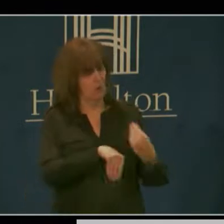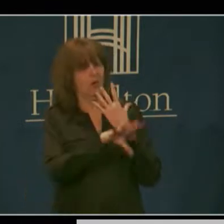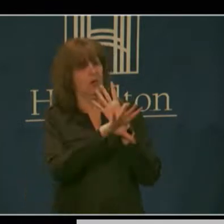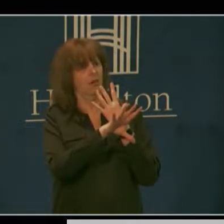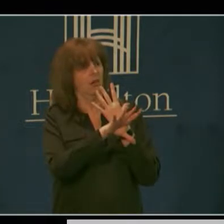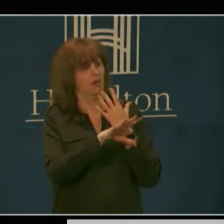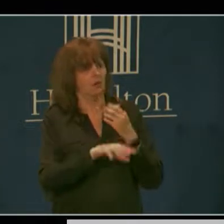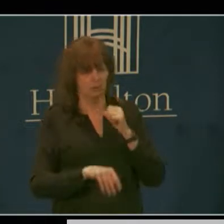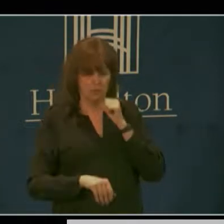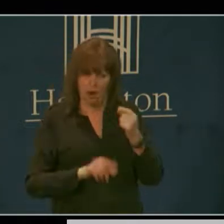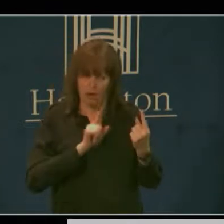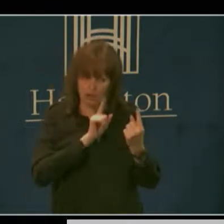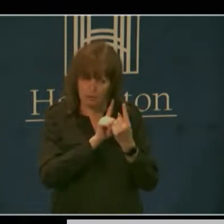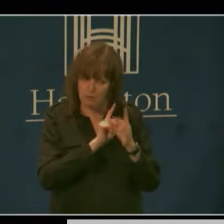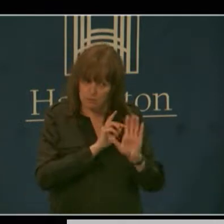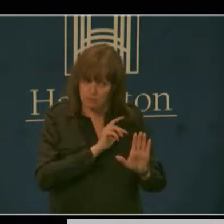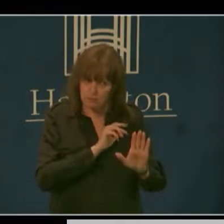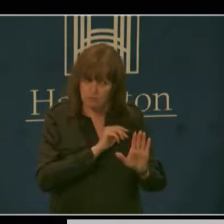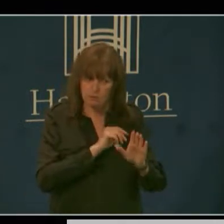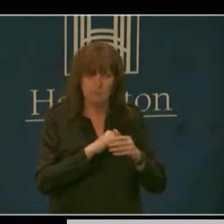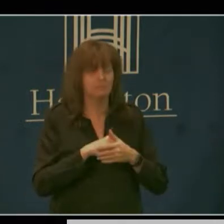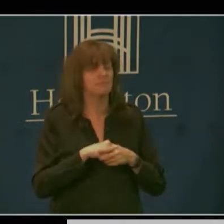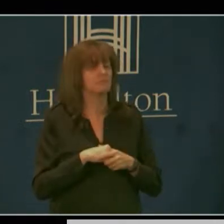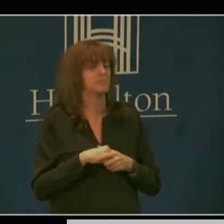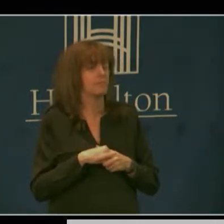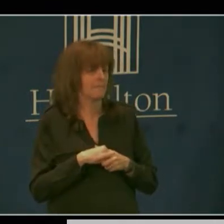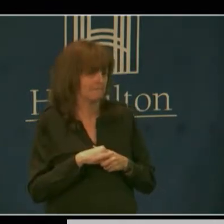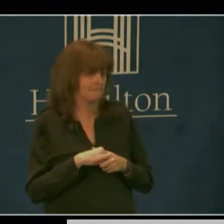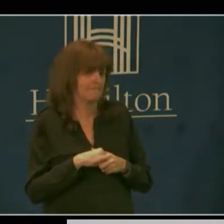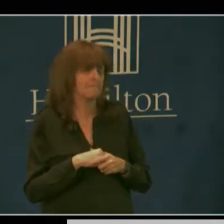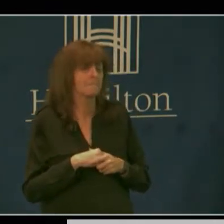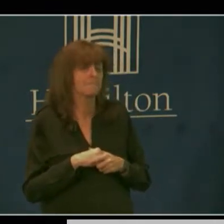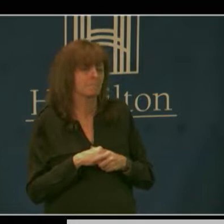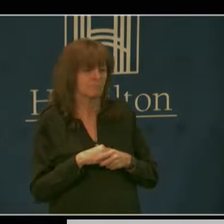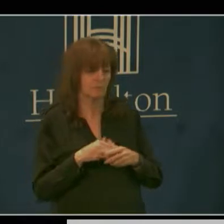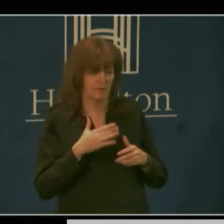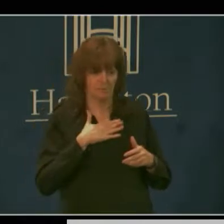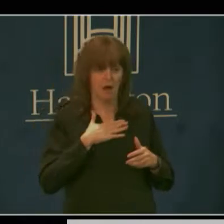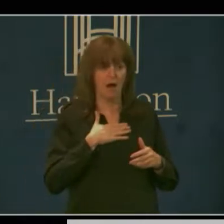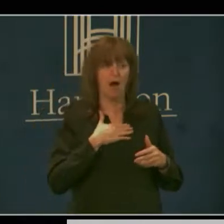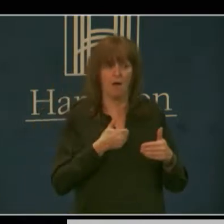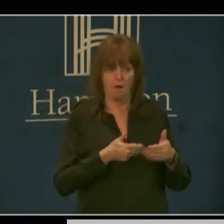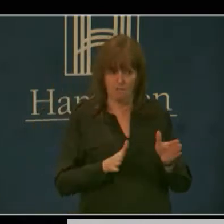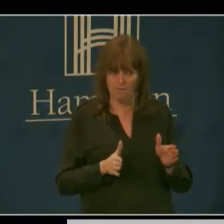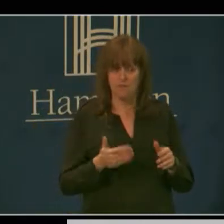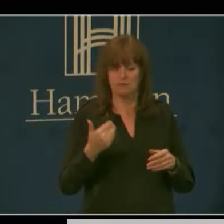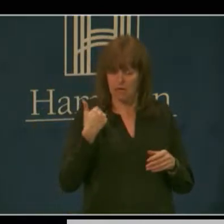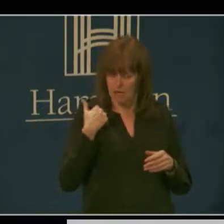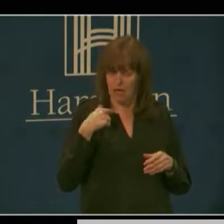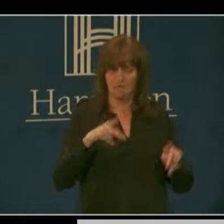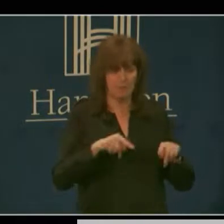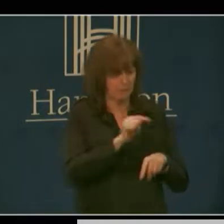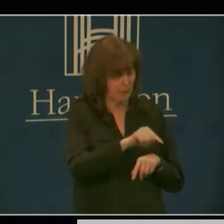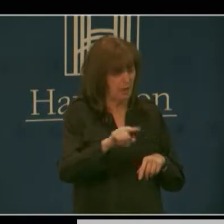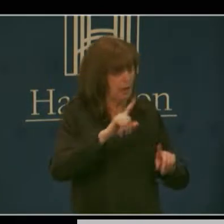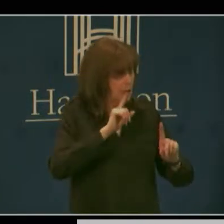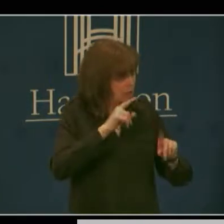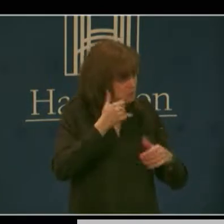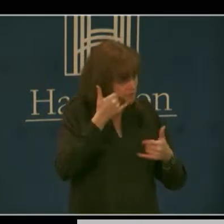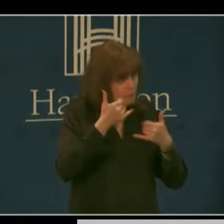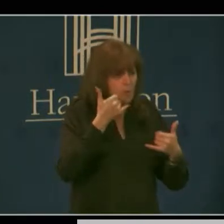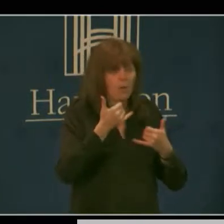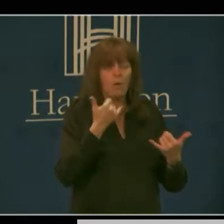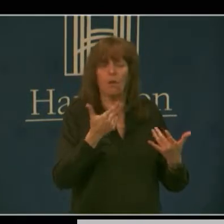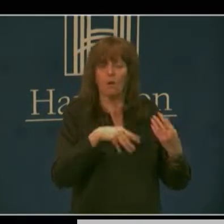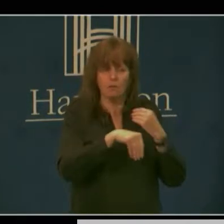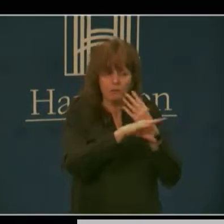this office, there is someone connected to the phone line, and they continue to monitor emails and answer phone calls